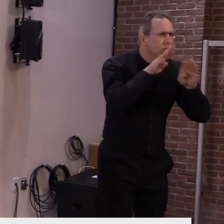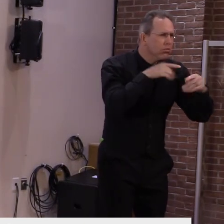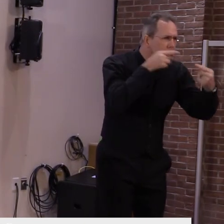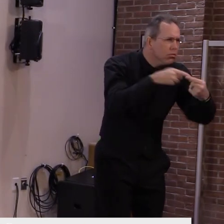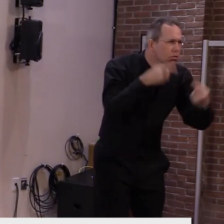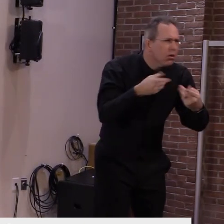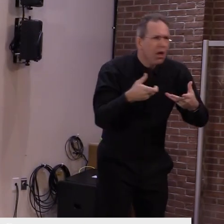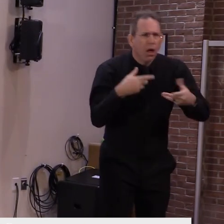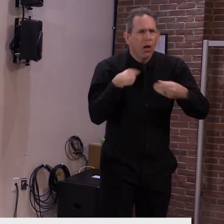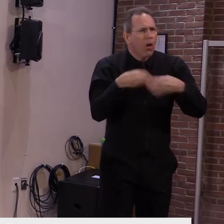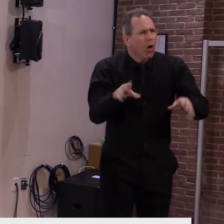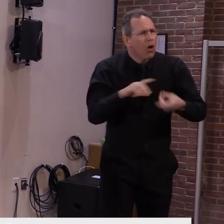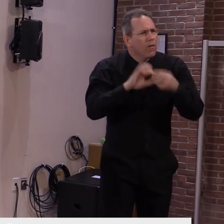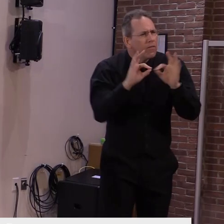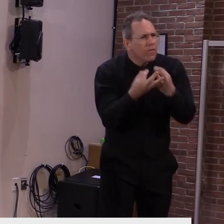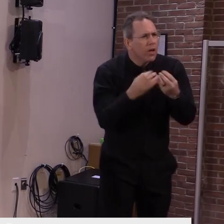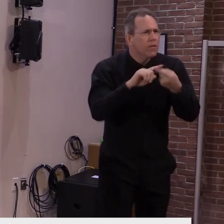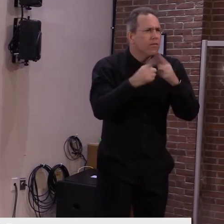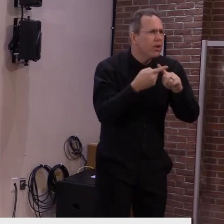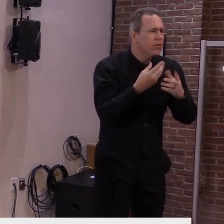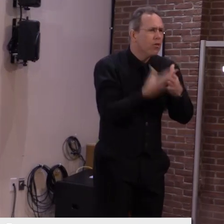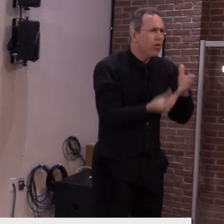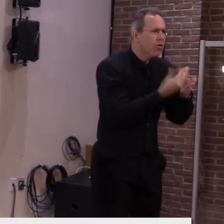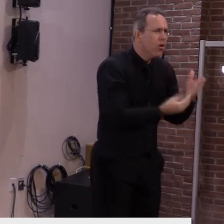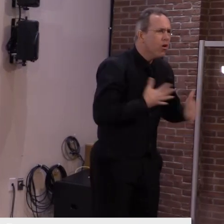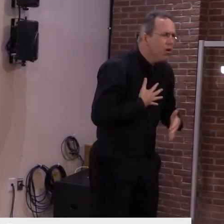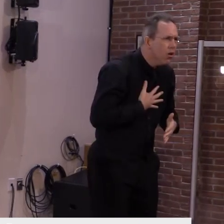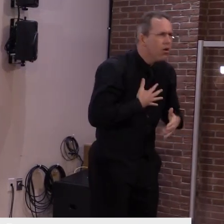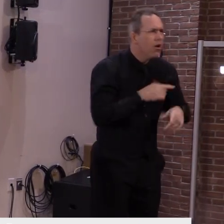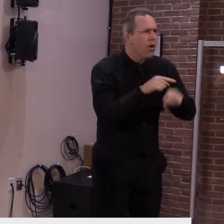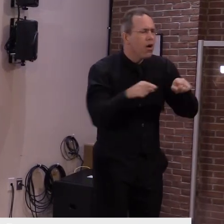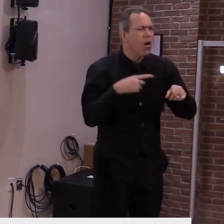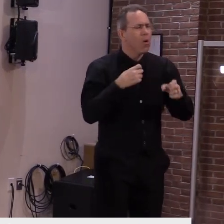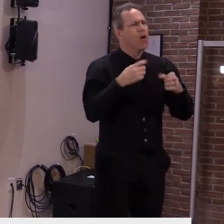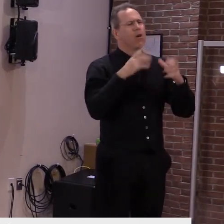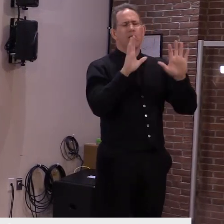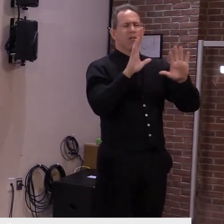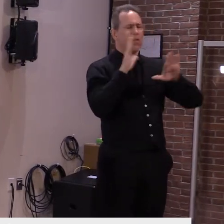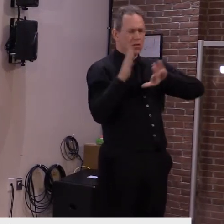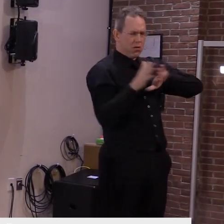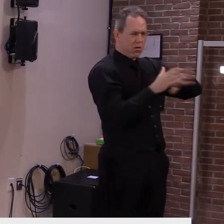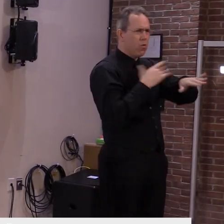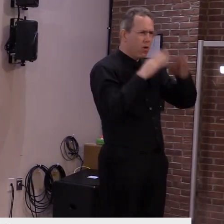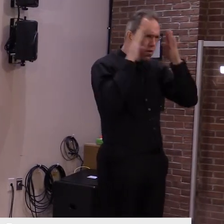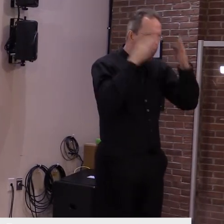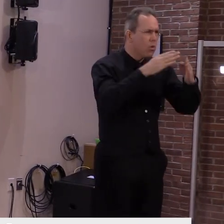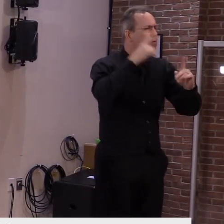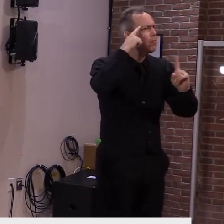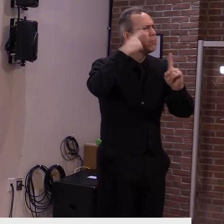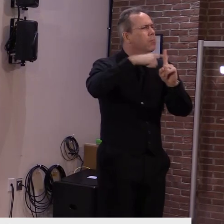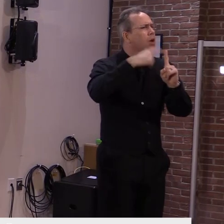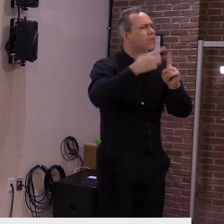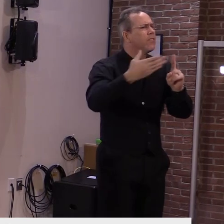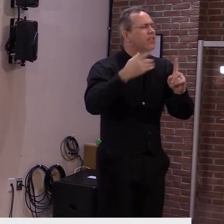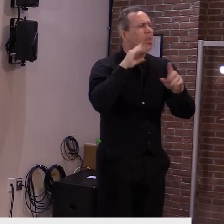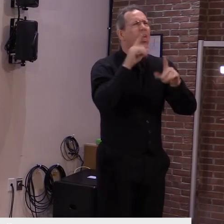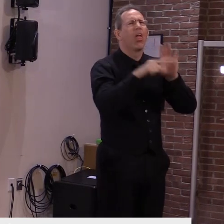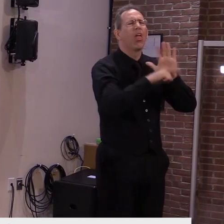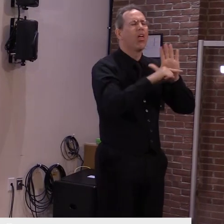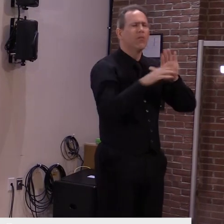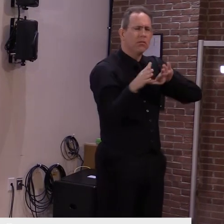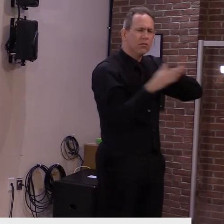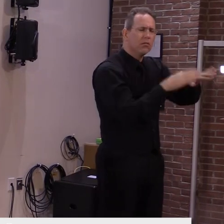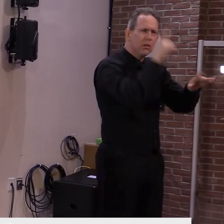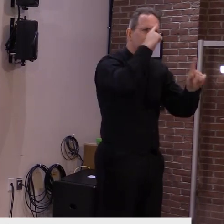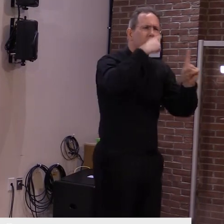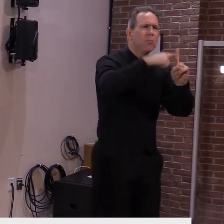shared, I want to focus on why I believe we should be optimistic about the road ahead. When we